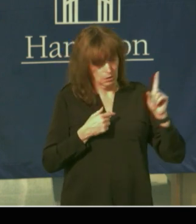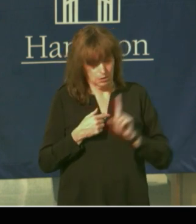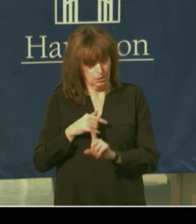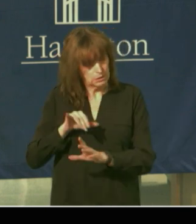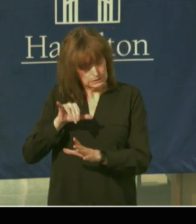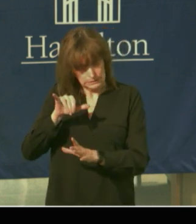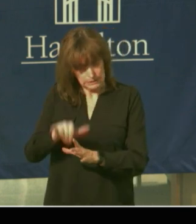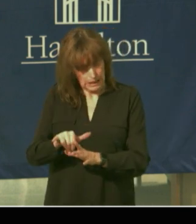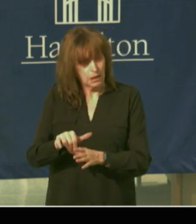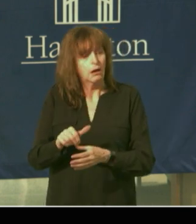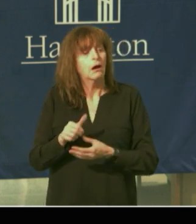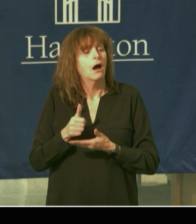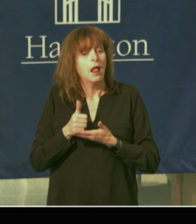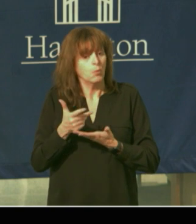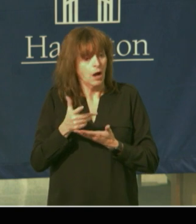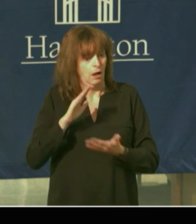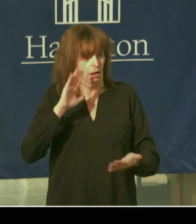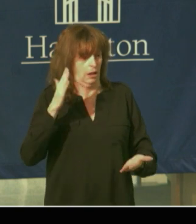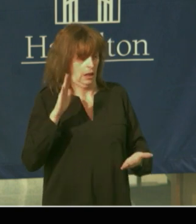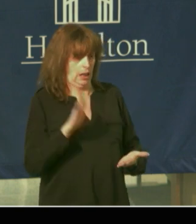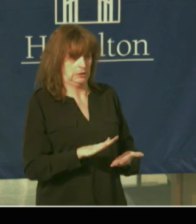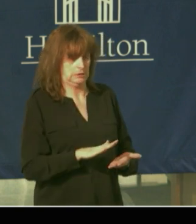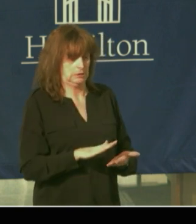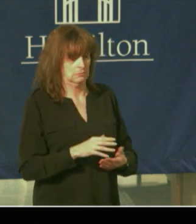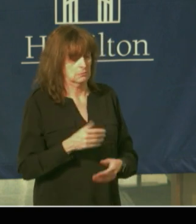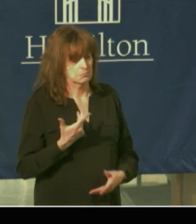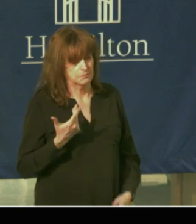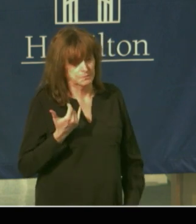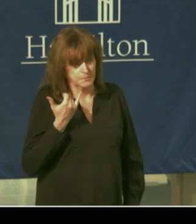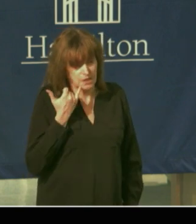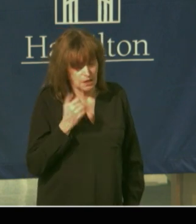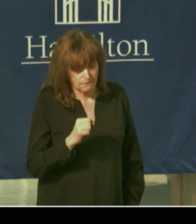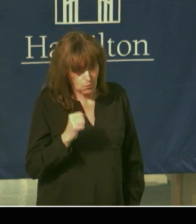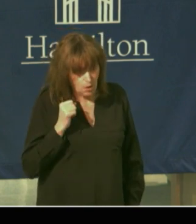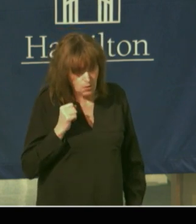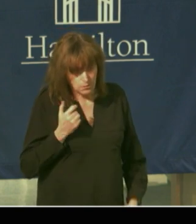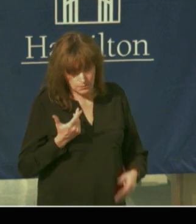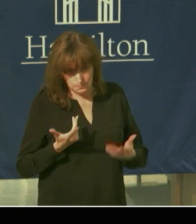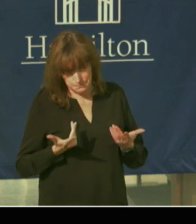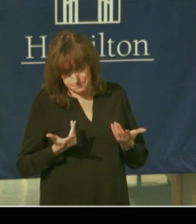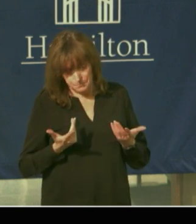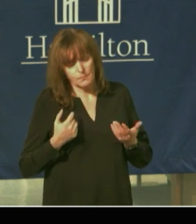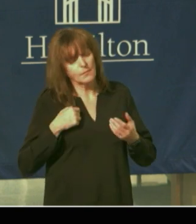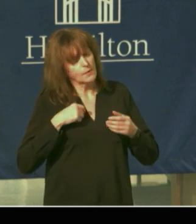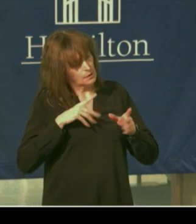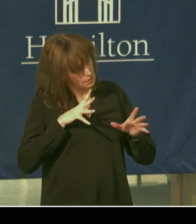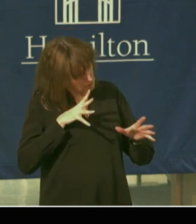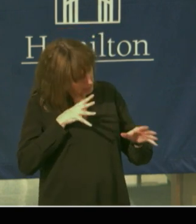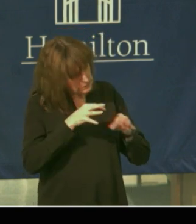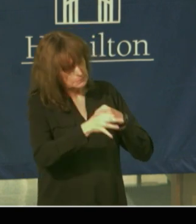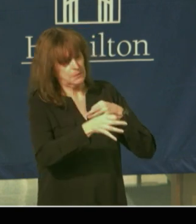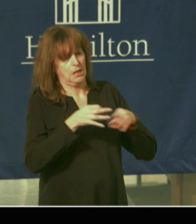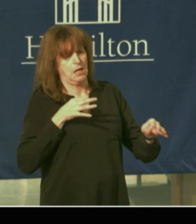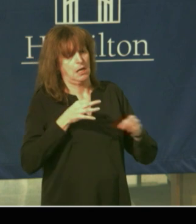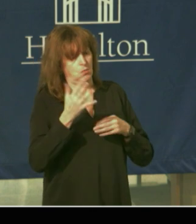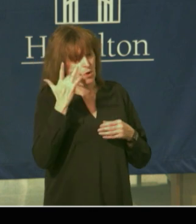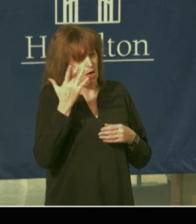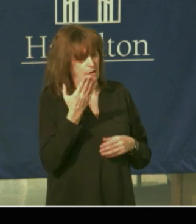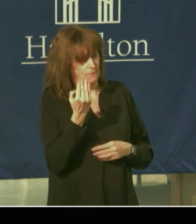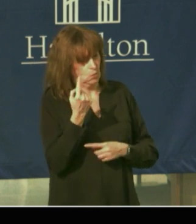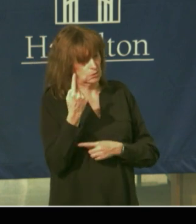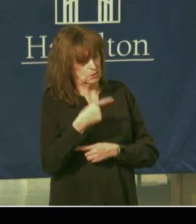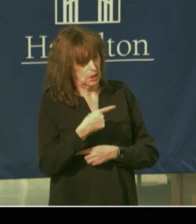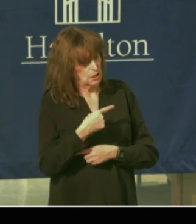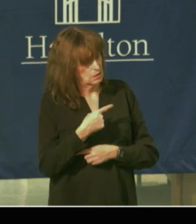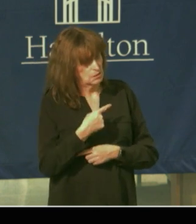understand why we're asking them to self-isolate. The 14 days, as we talked about earlier, Mike, if they're asymptomatic at the end of 14